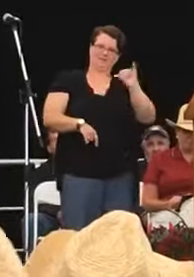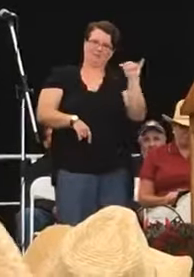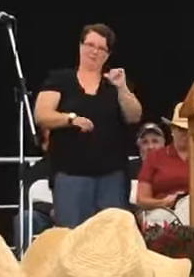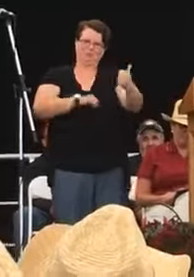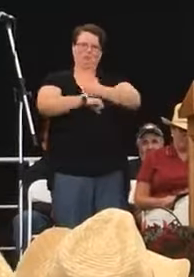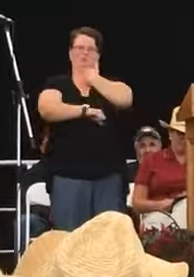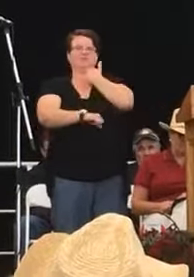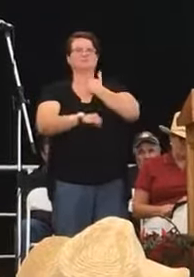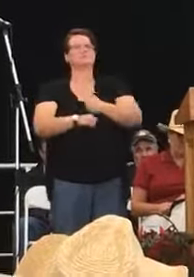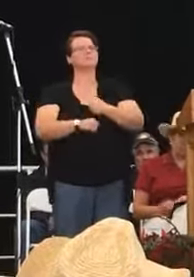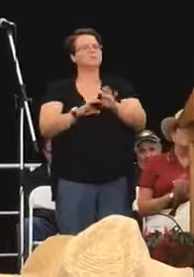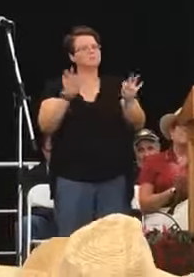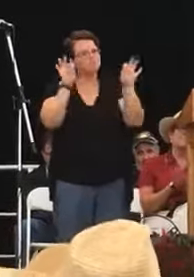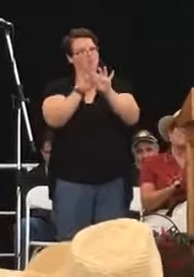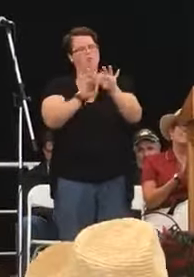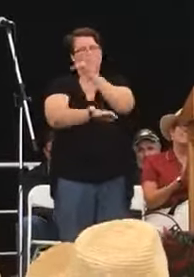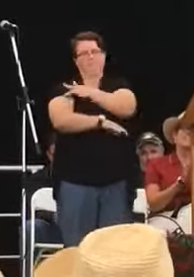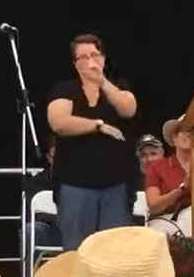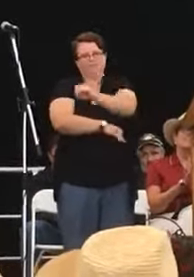Ontario.